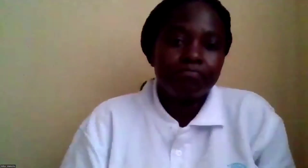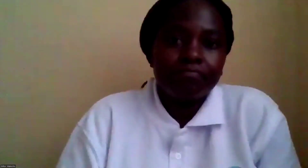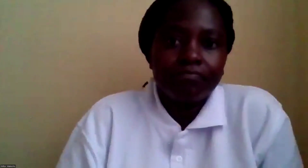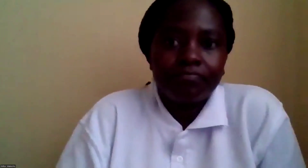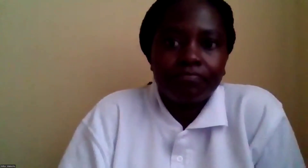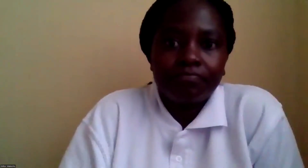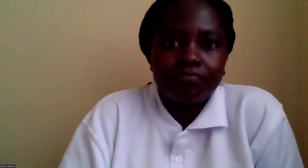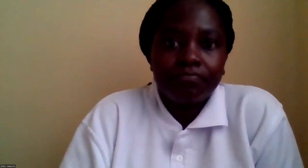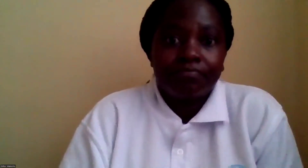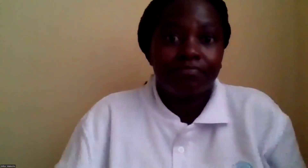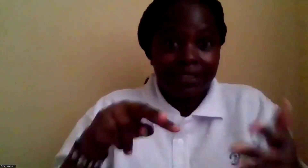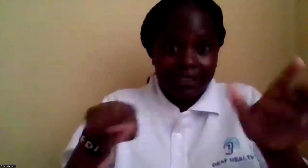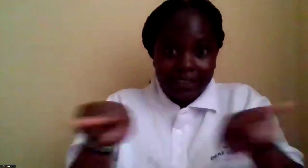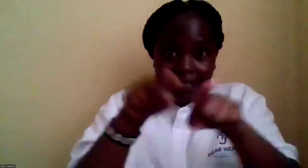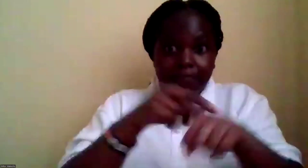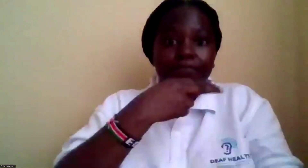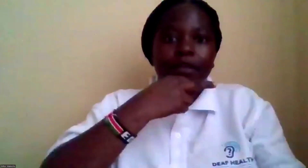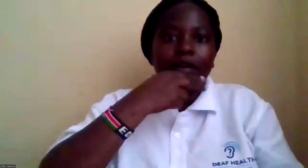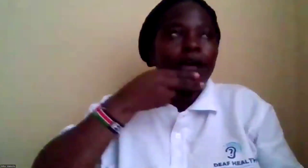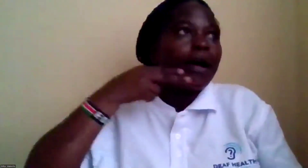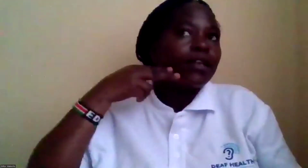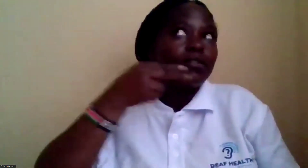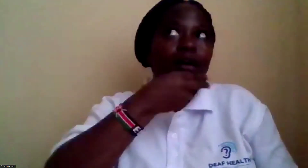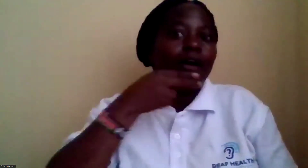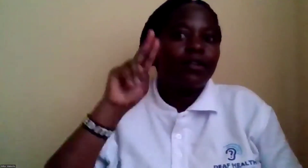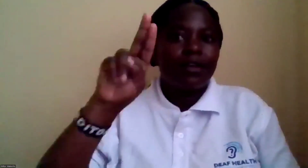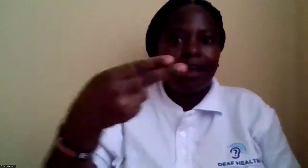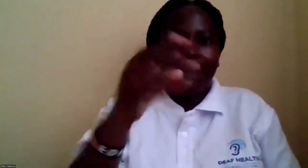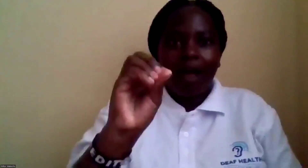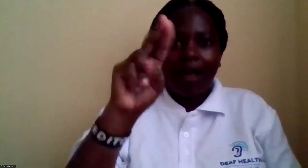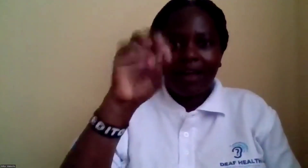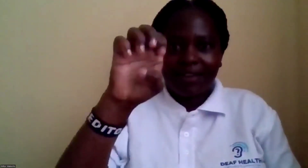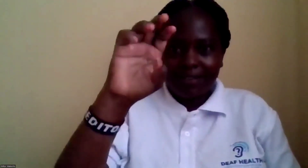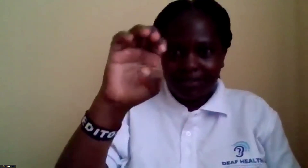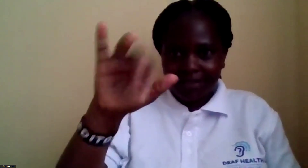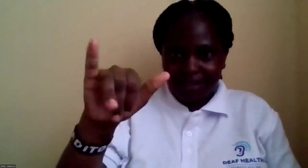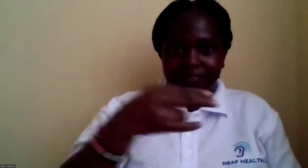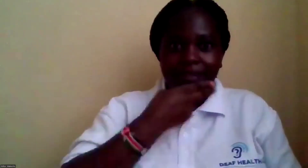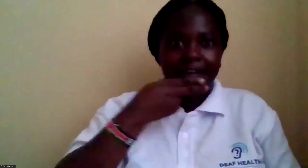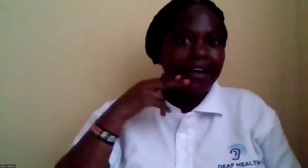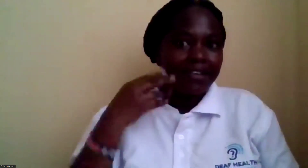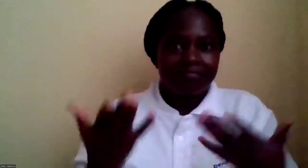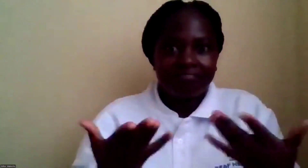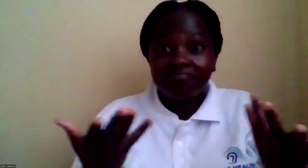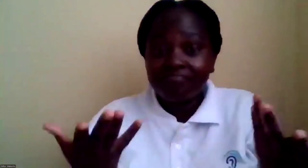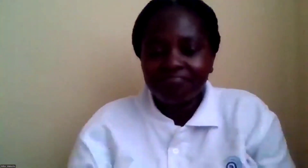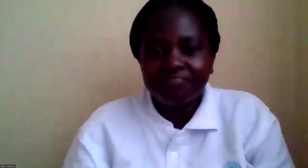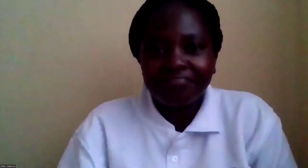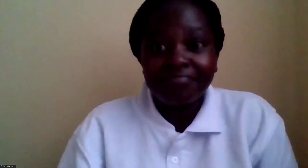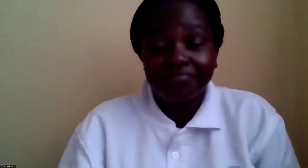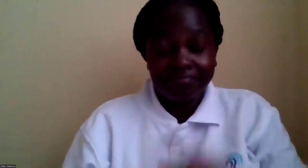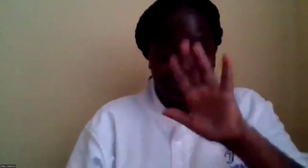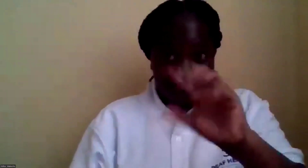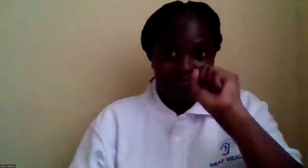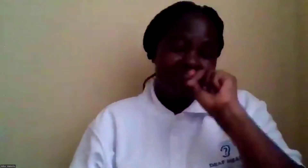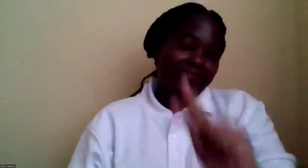also honey. Honey as well. Nice. Yeah. It's a good question. Thank you. So this is what I can say about